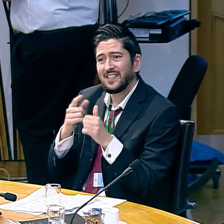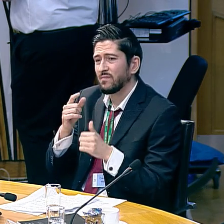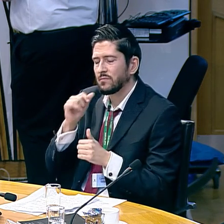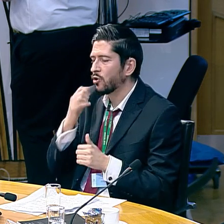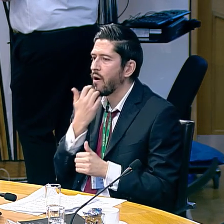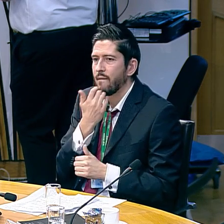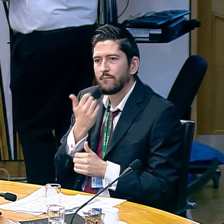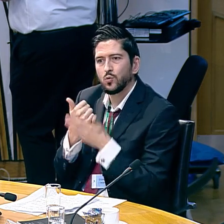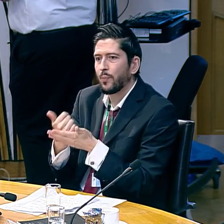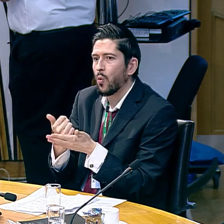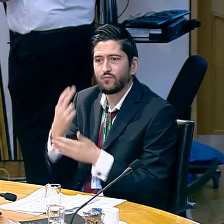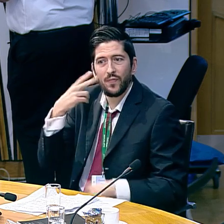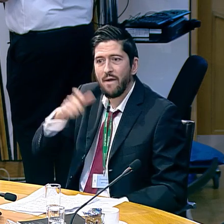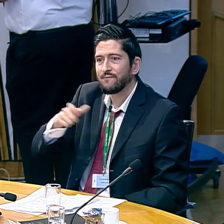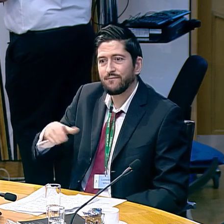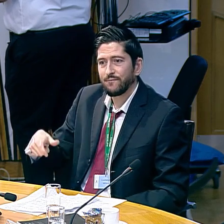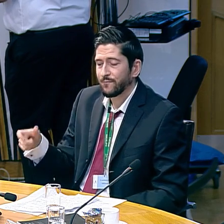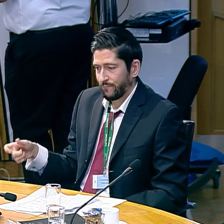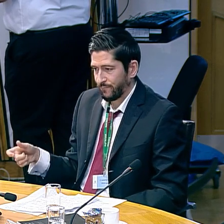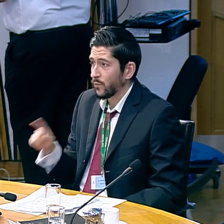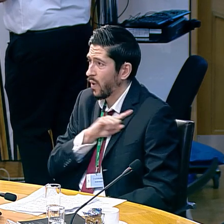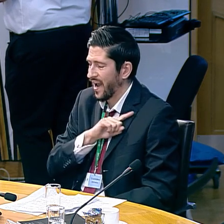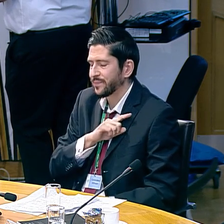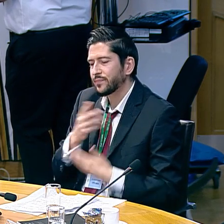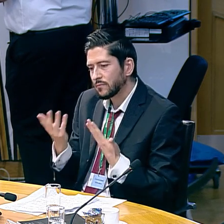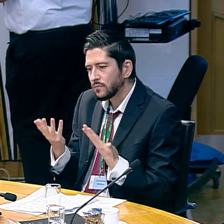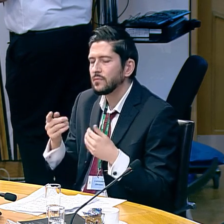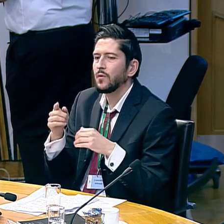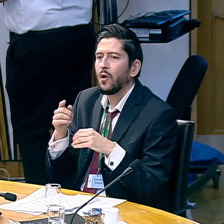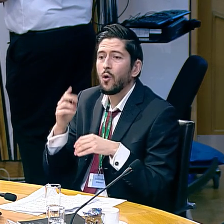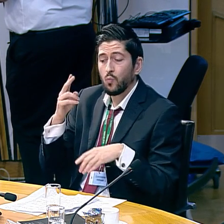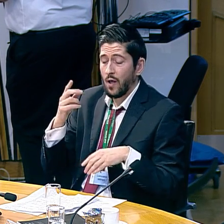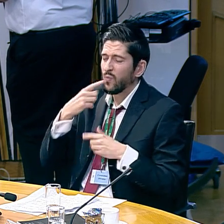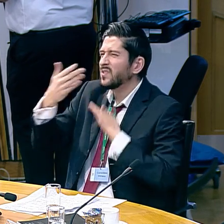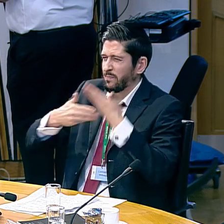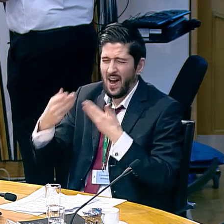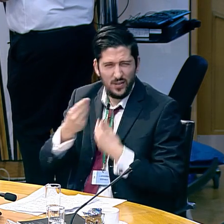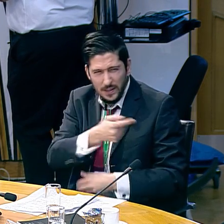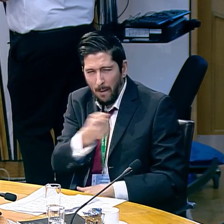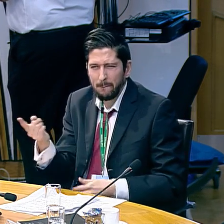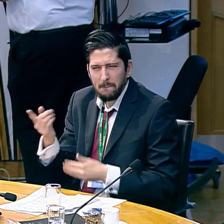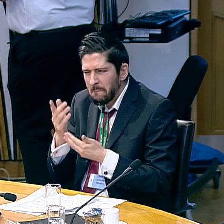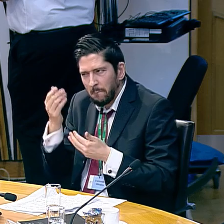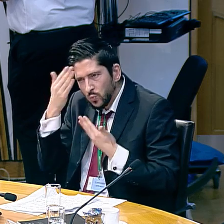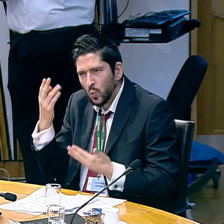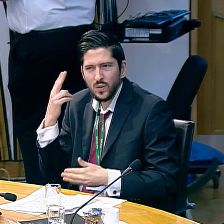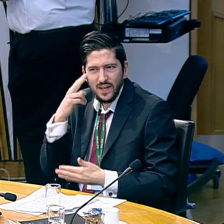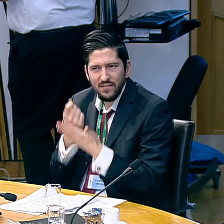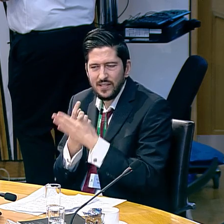feel that DSA is not enough of a support for deaf students. And my reasons for that, I'd like to explain, is kind of